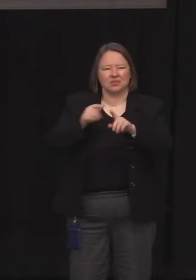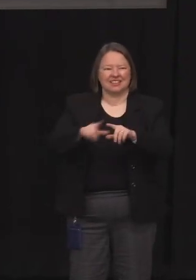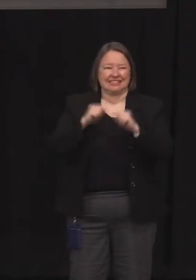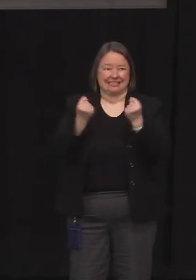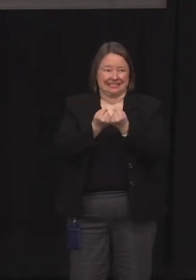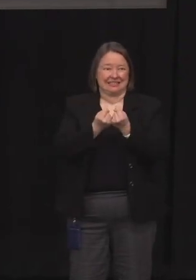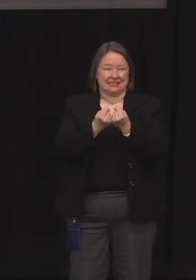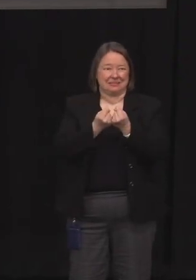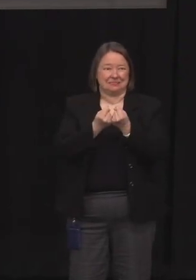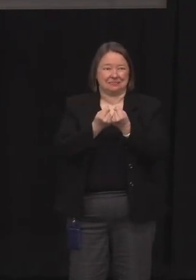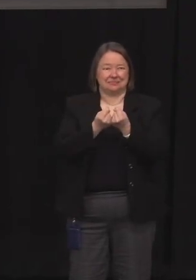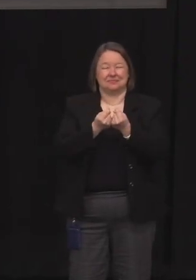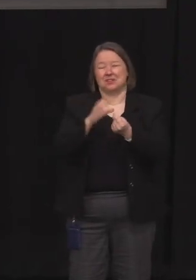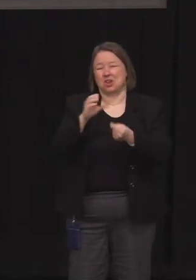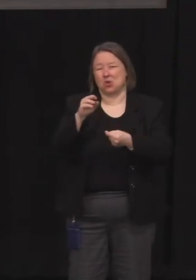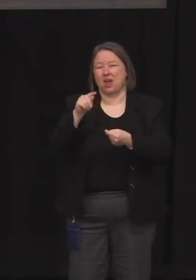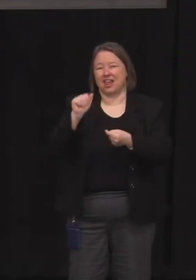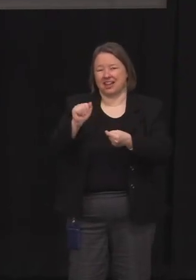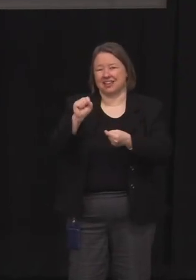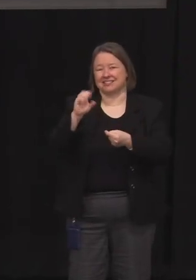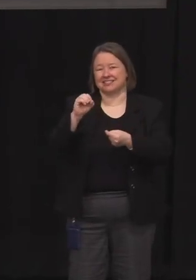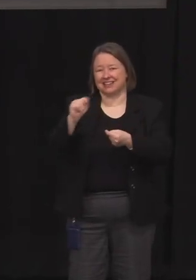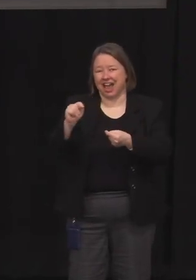teammate, Coretta Scott King.